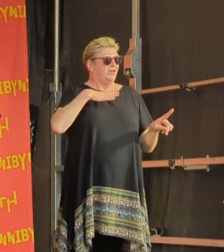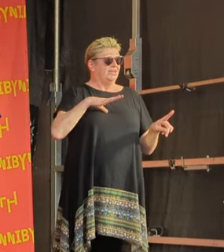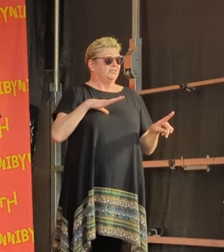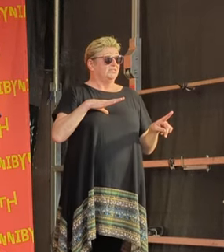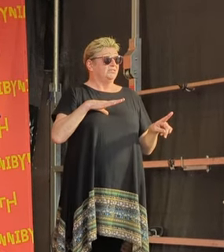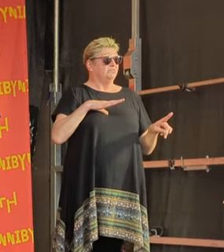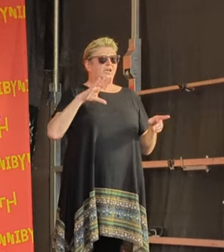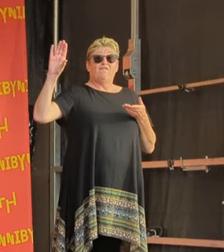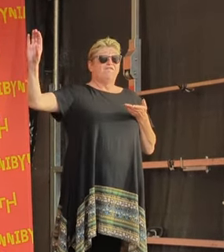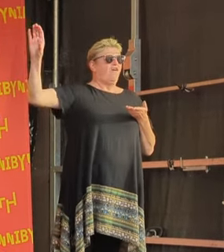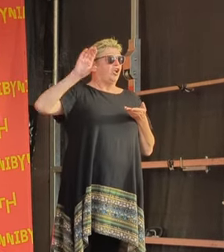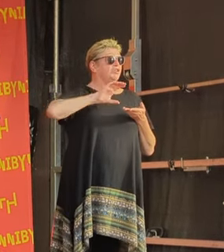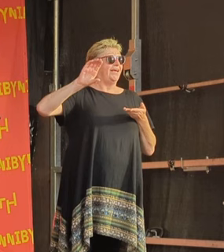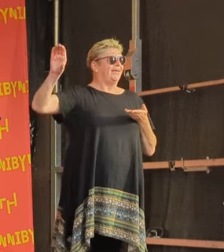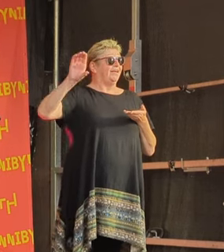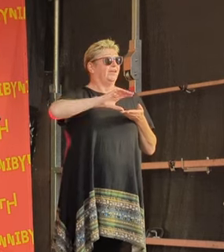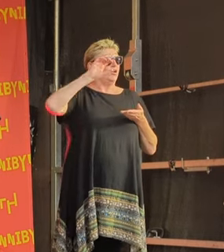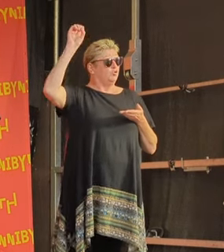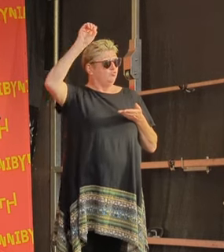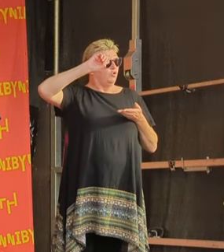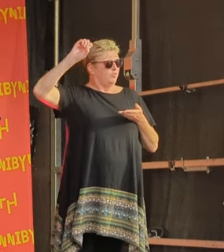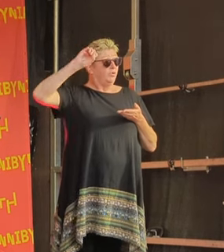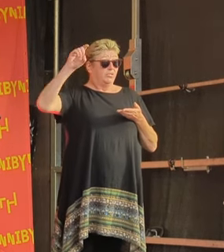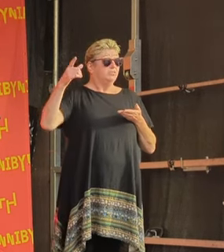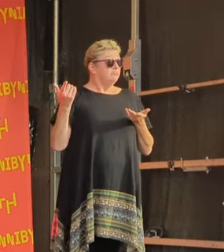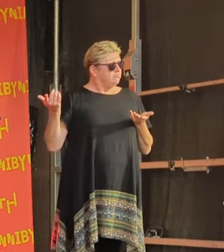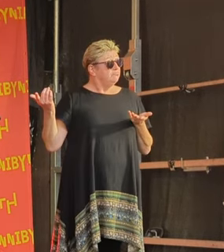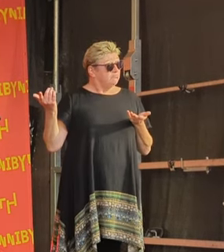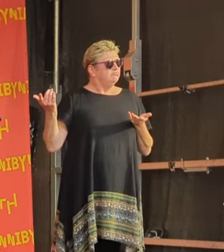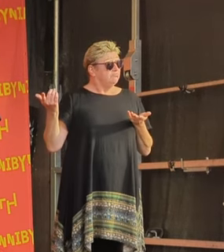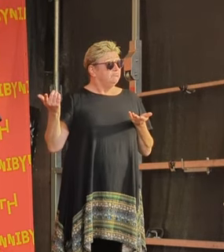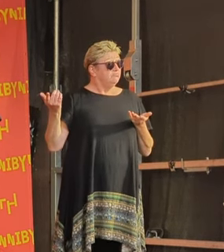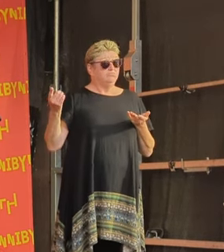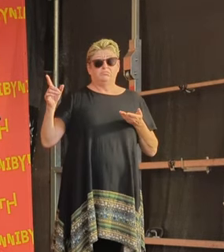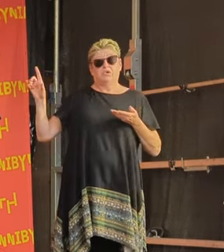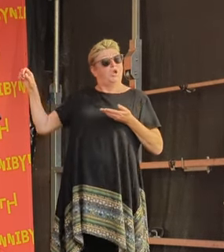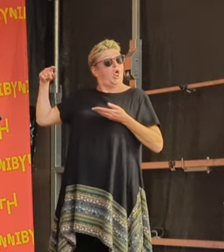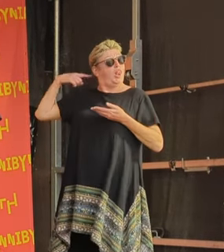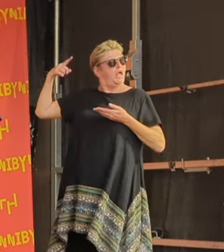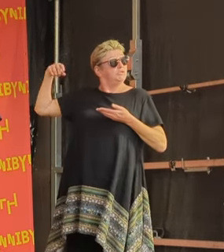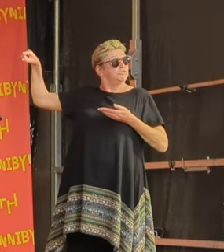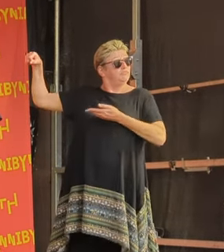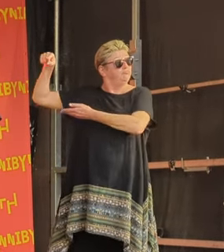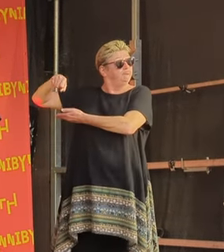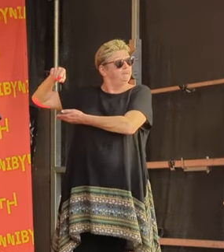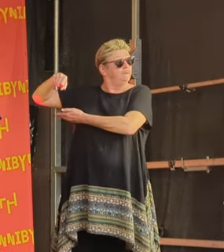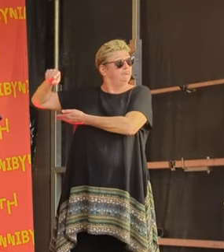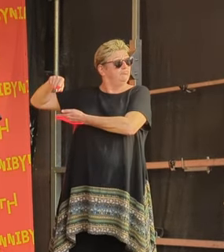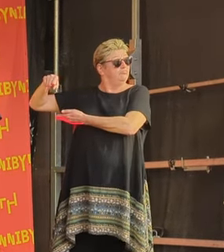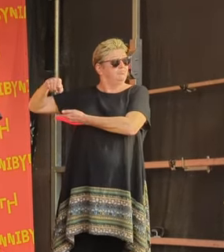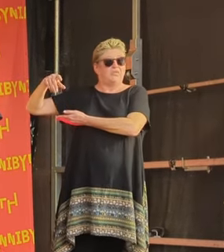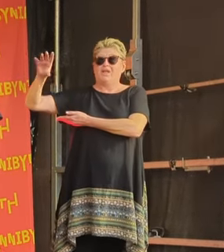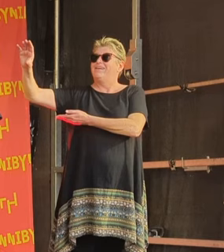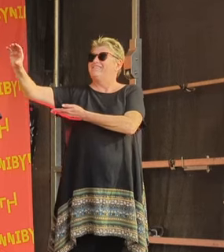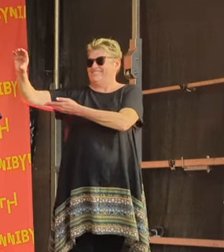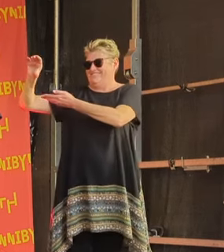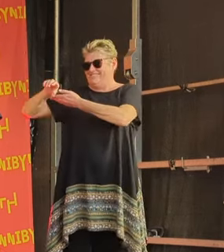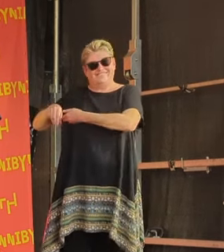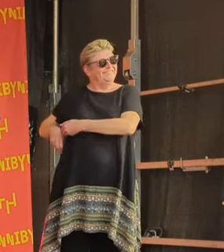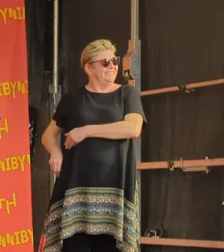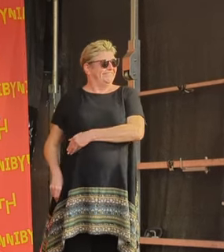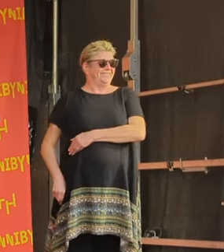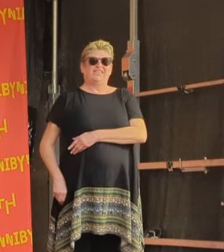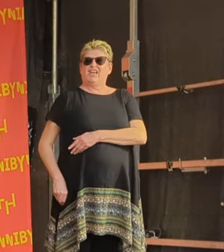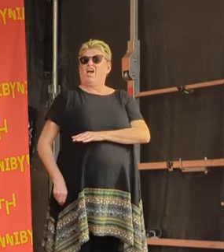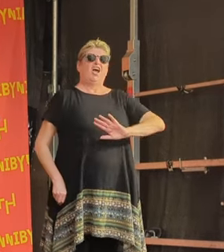regional and social funding, it was, my friends, the Treasury in London which pocketed the money, saying